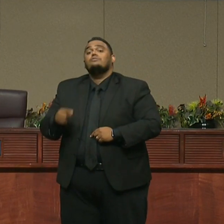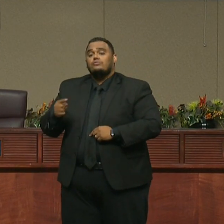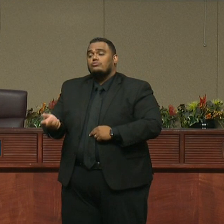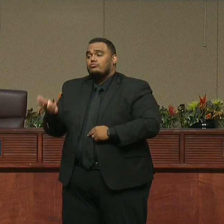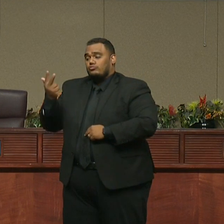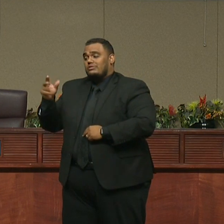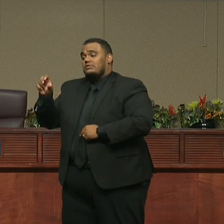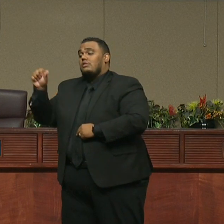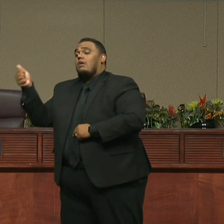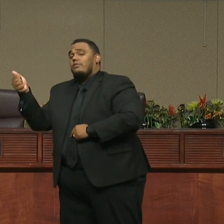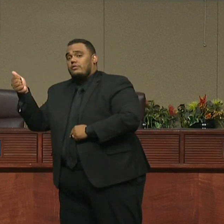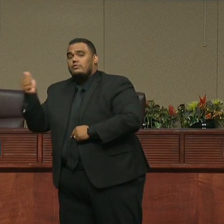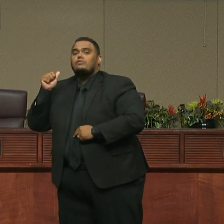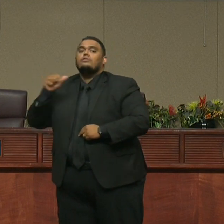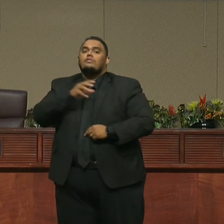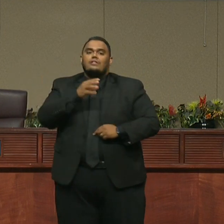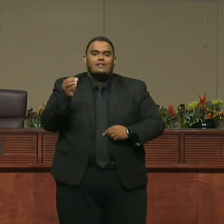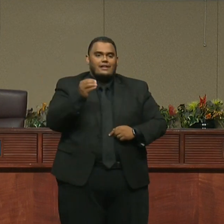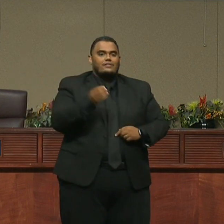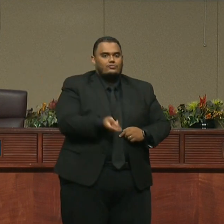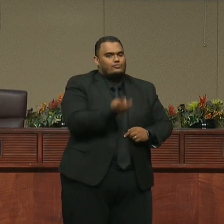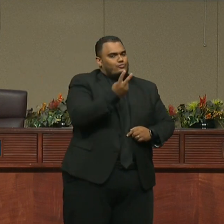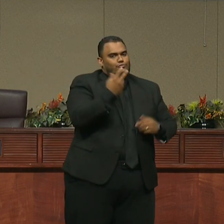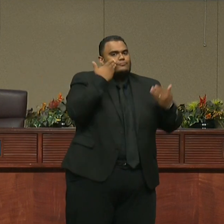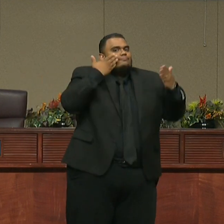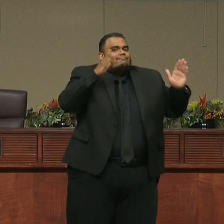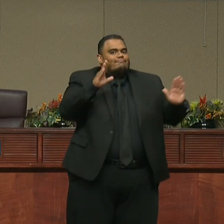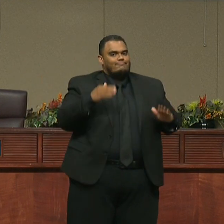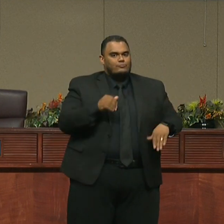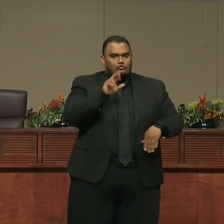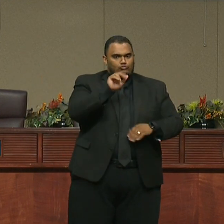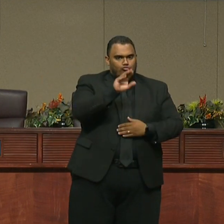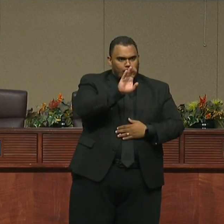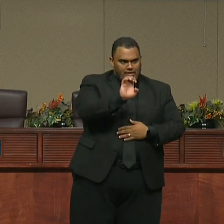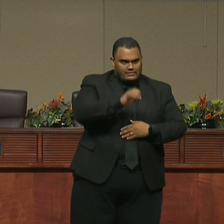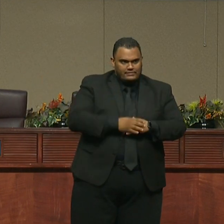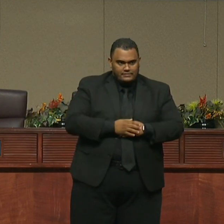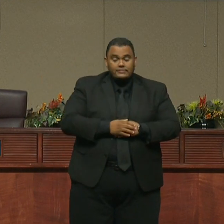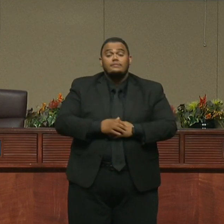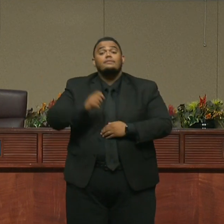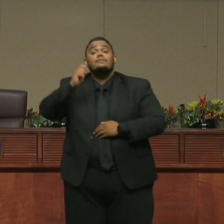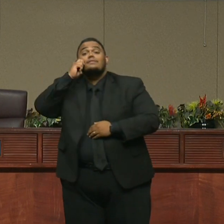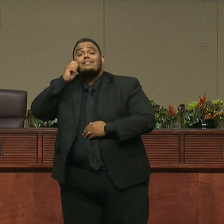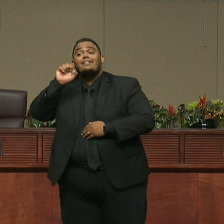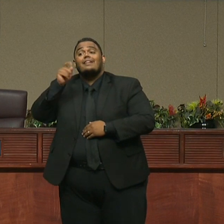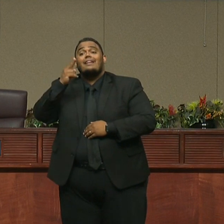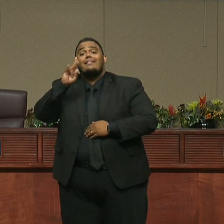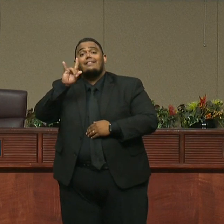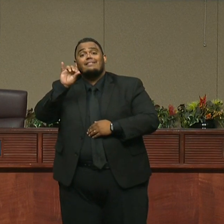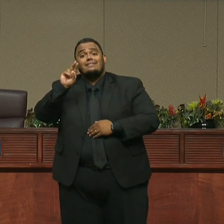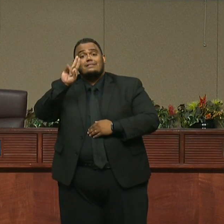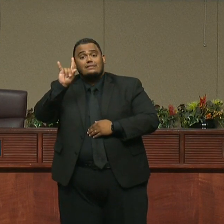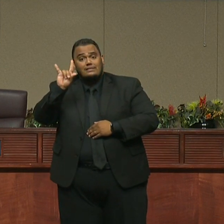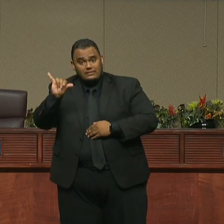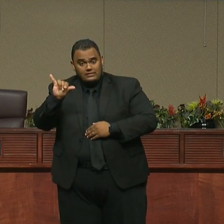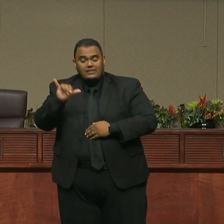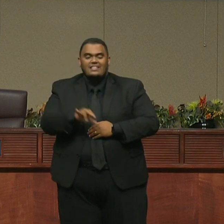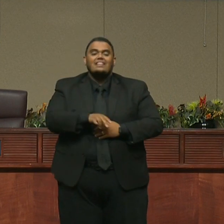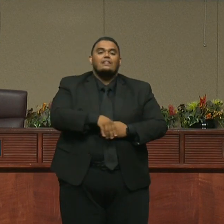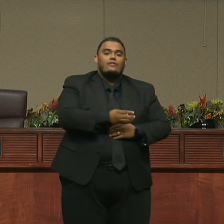unknown race. With regard to ethnicity, 4 Hispanic, 7 non-Hispanic,